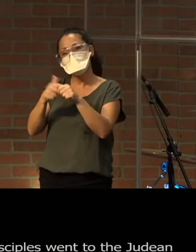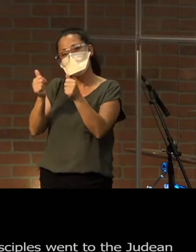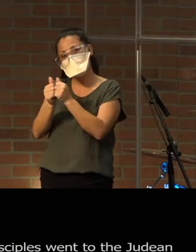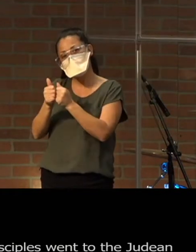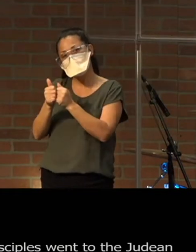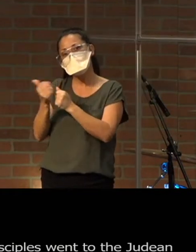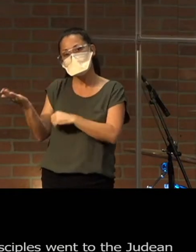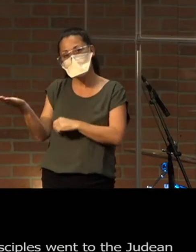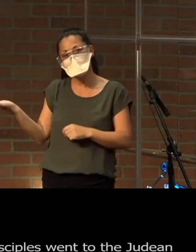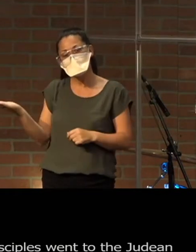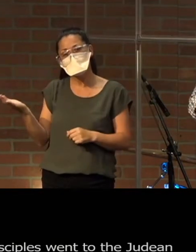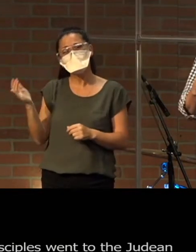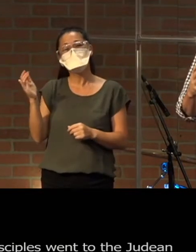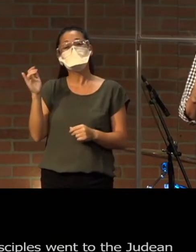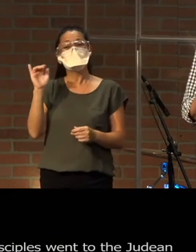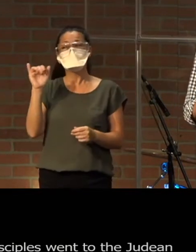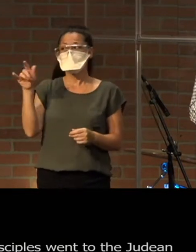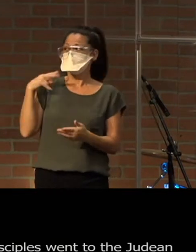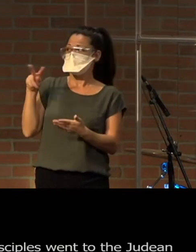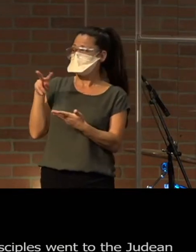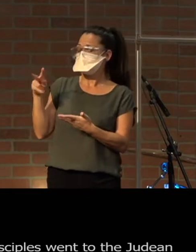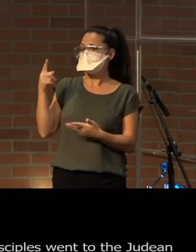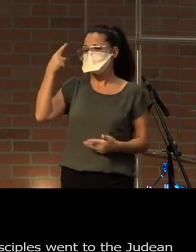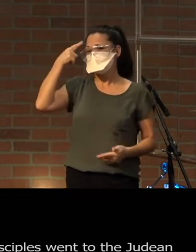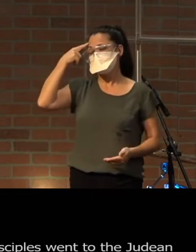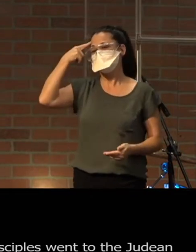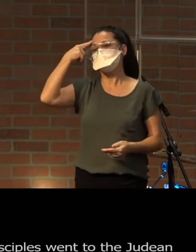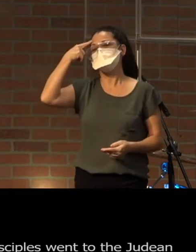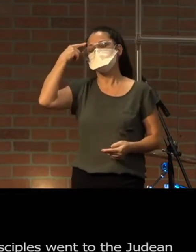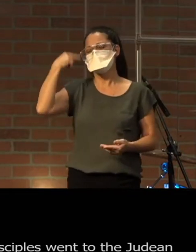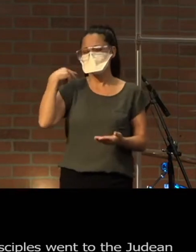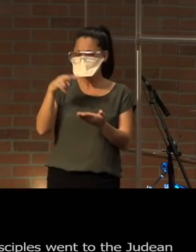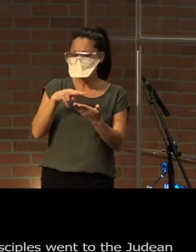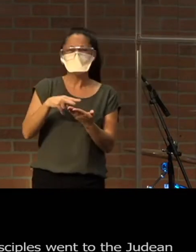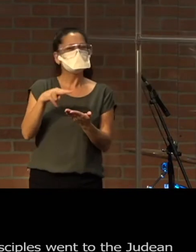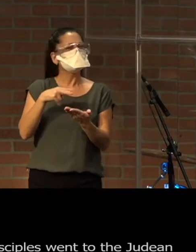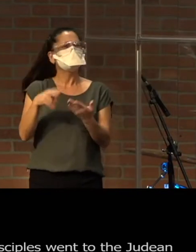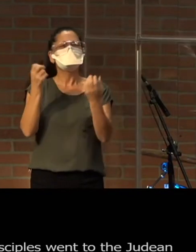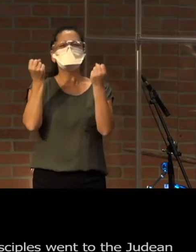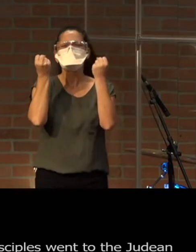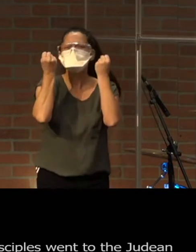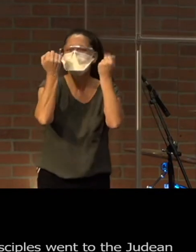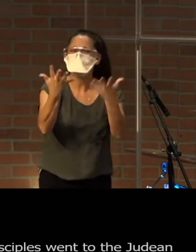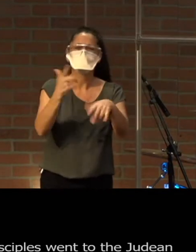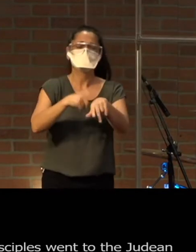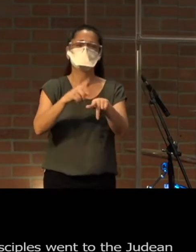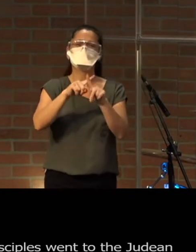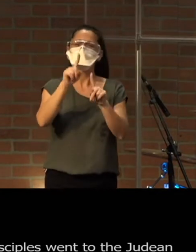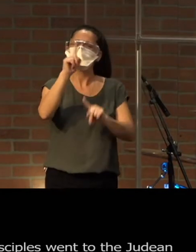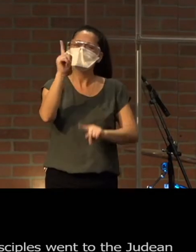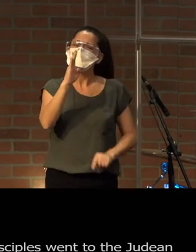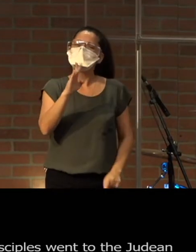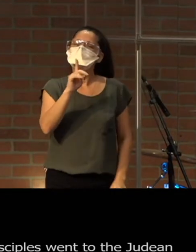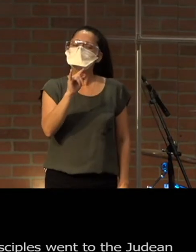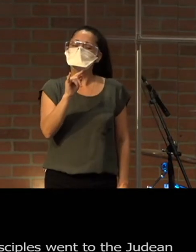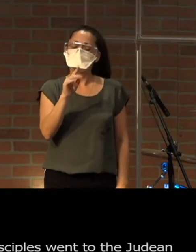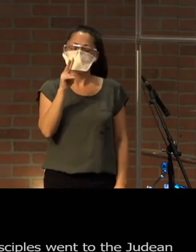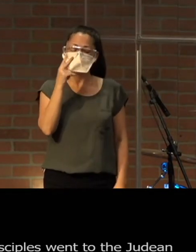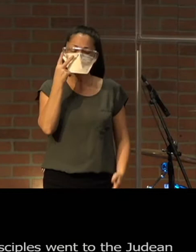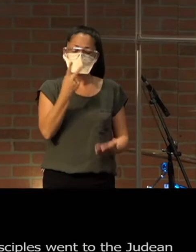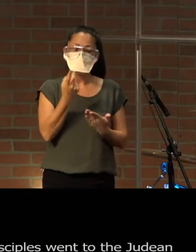that for me was one of those readings where I had read it 1,000 times but had never really seen it and owned